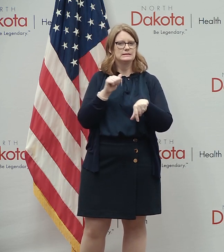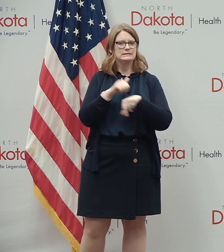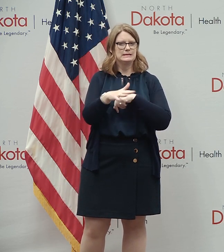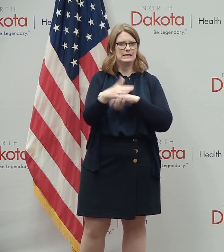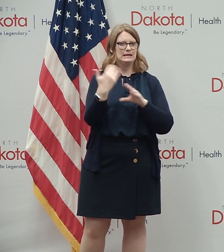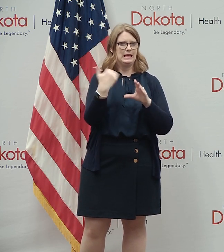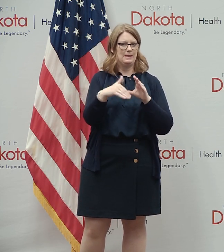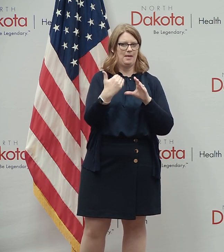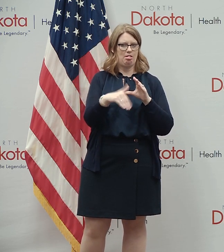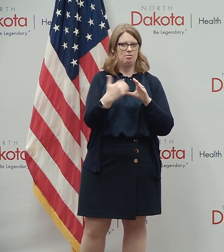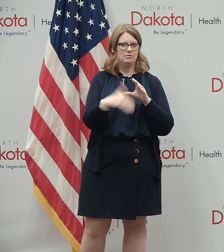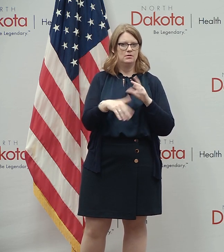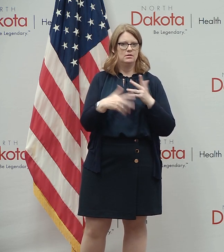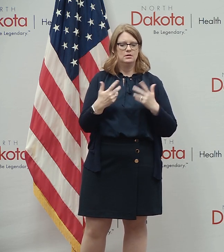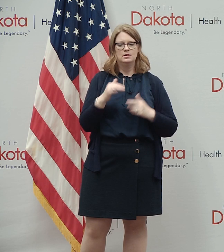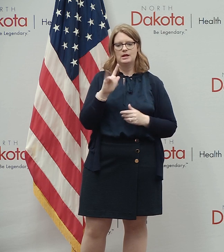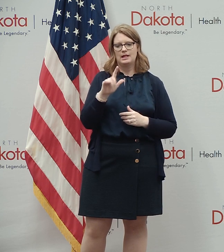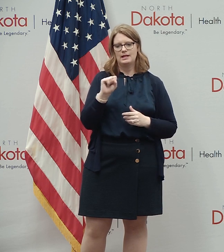to